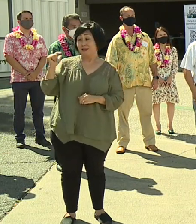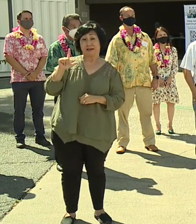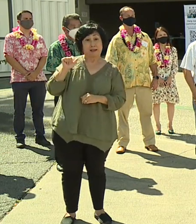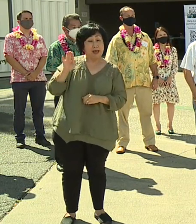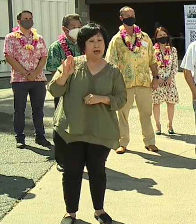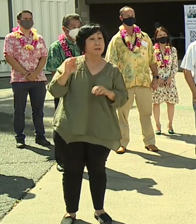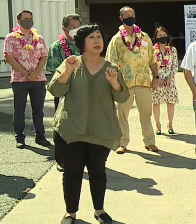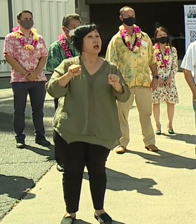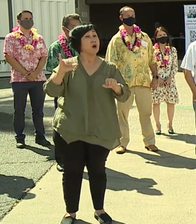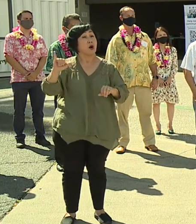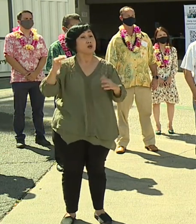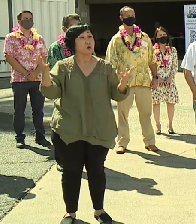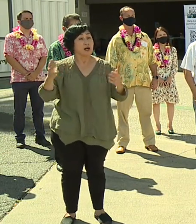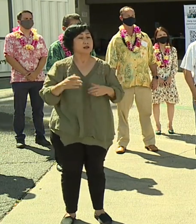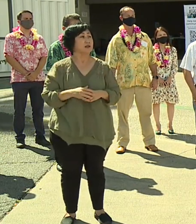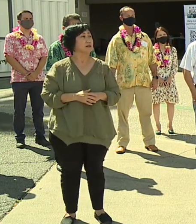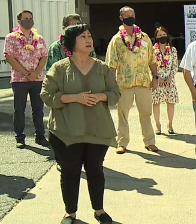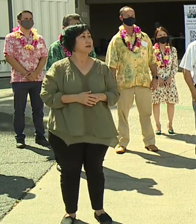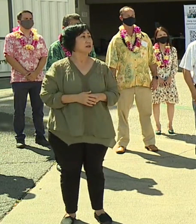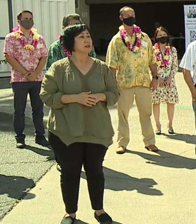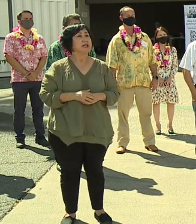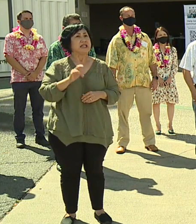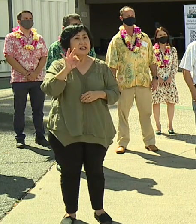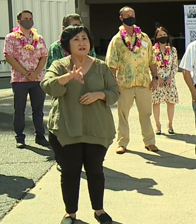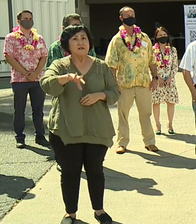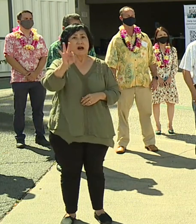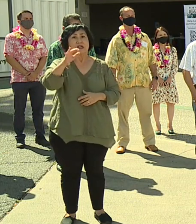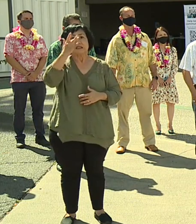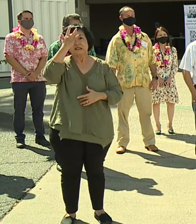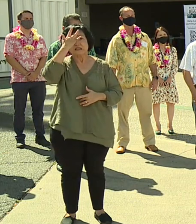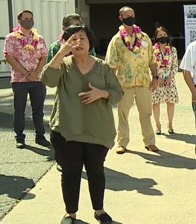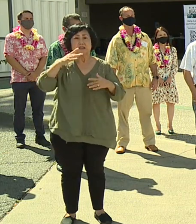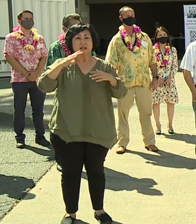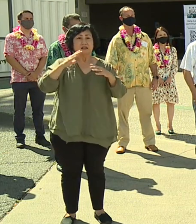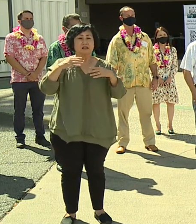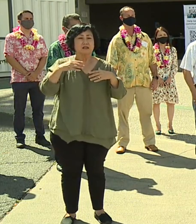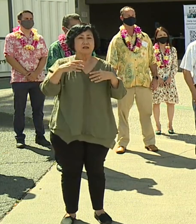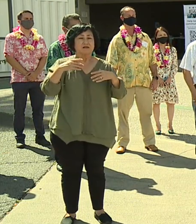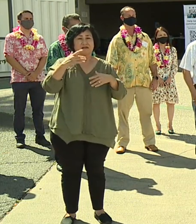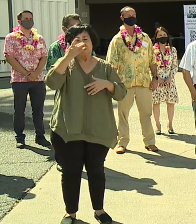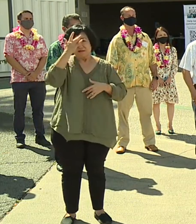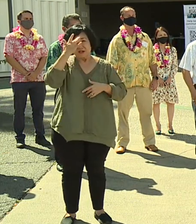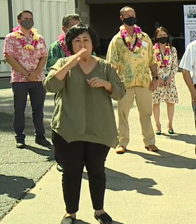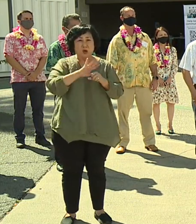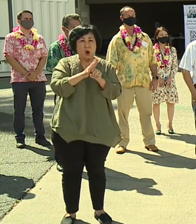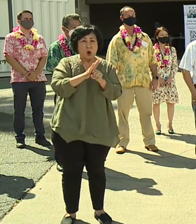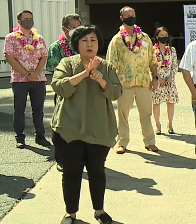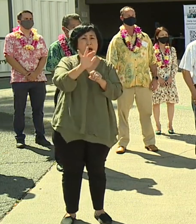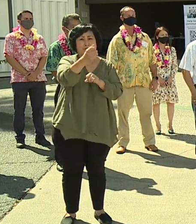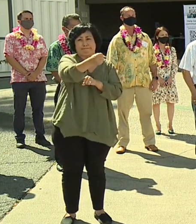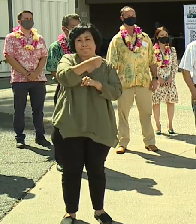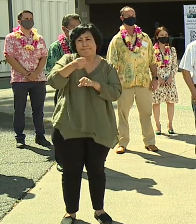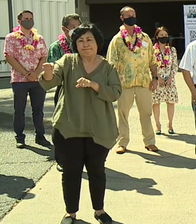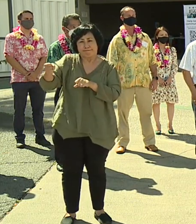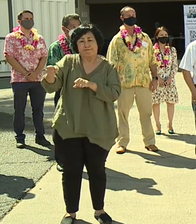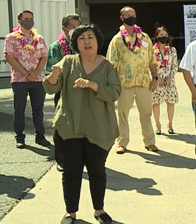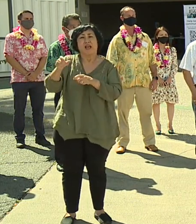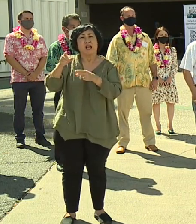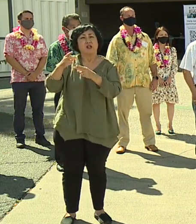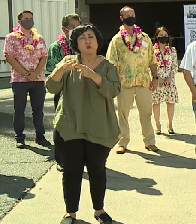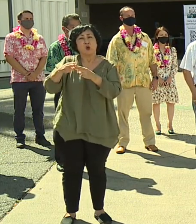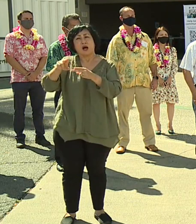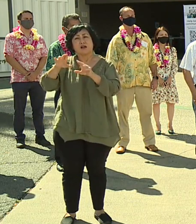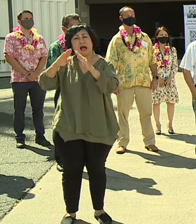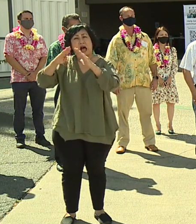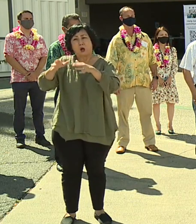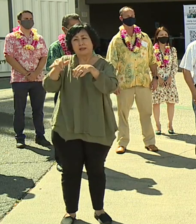have enforced, enhanced quarantine enforcement programs through Data House, so we can download an app, and